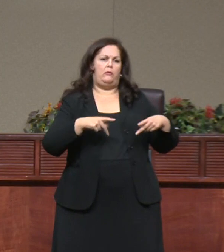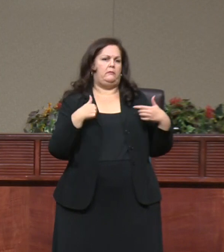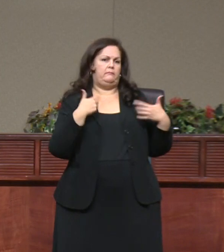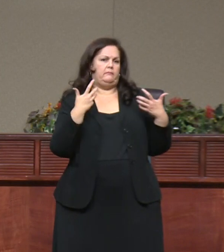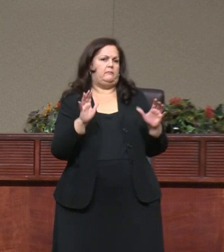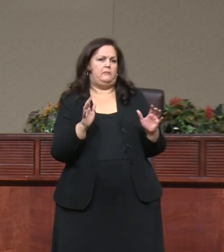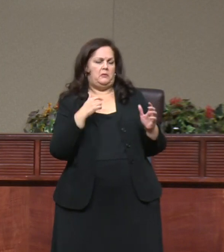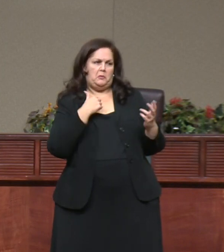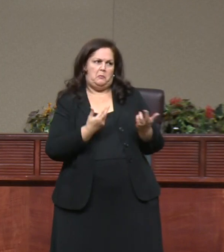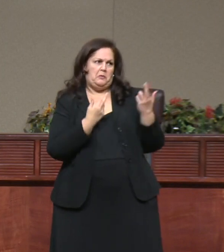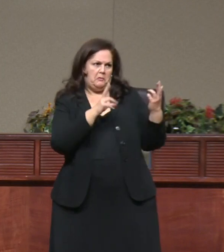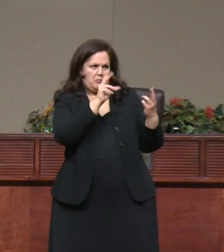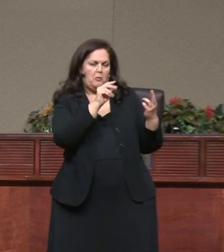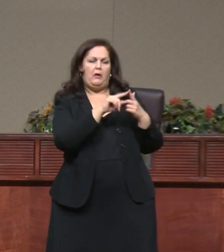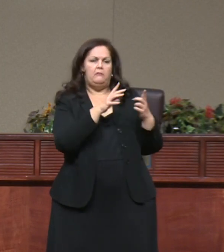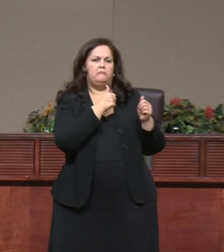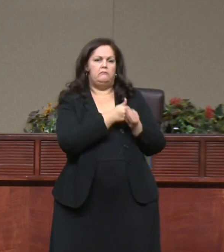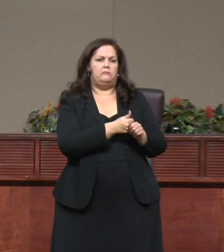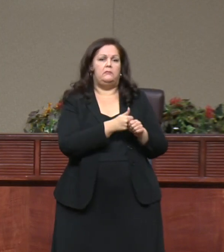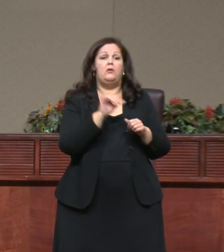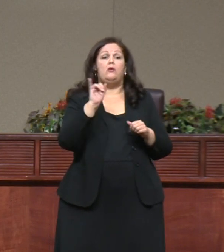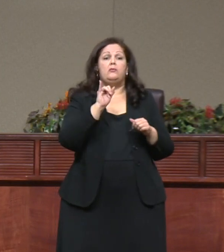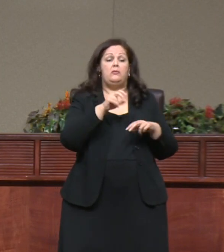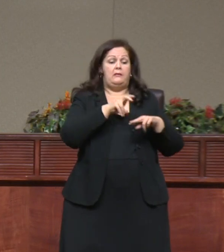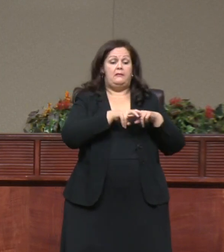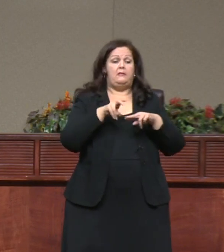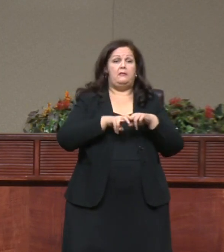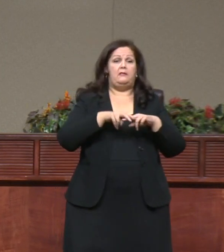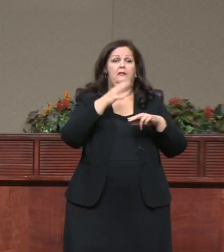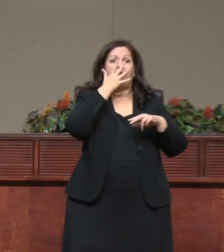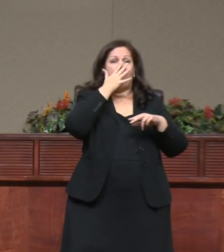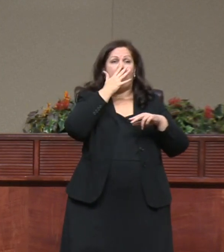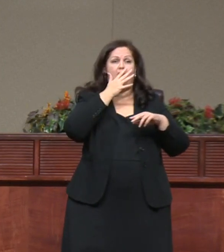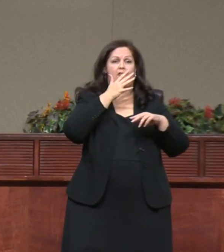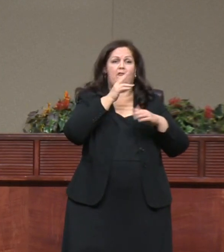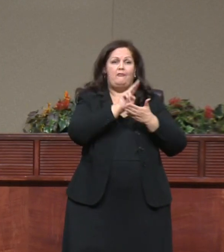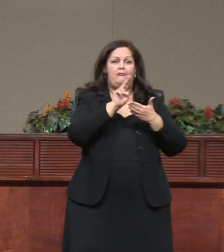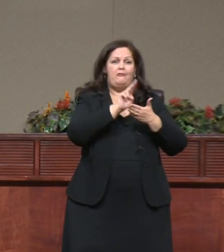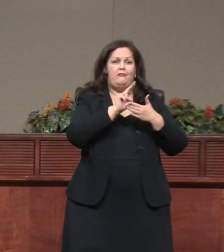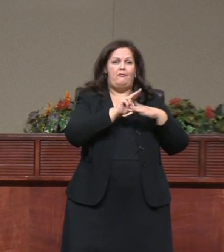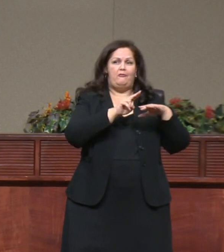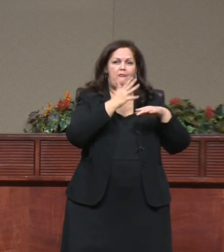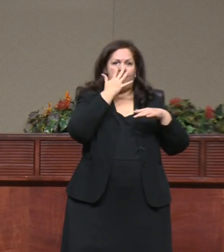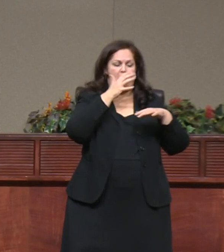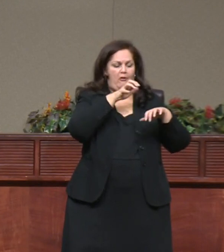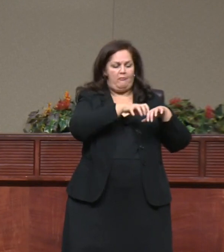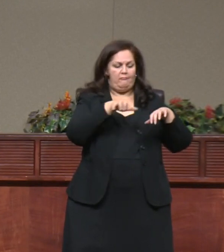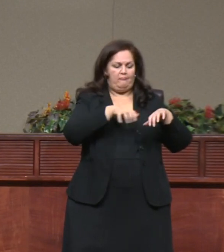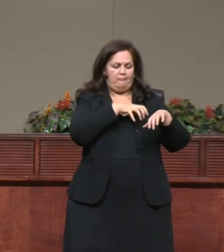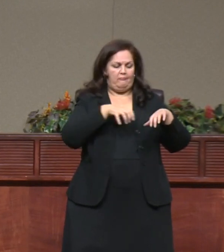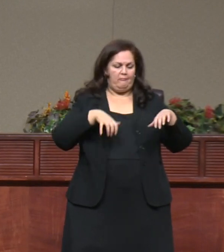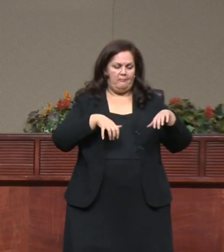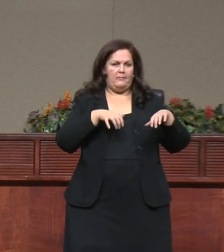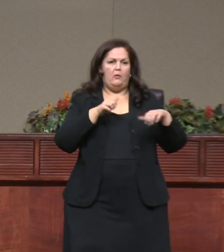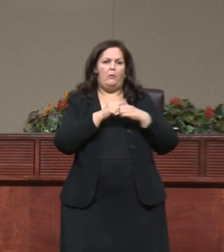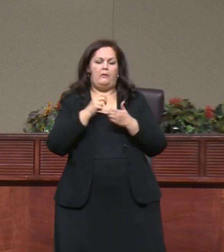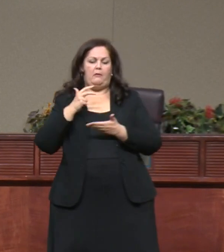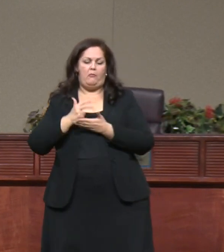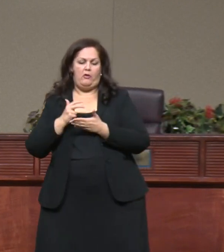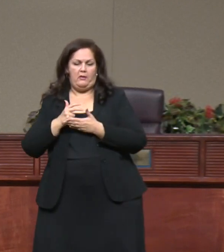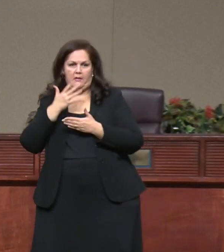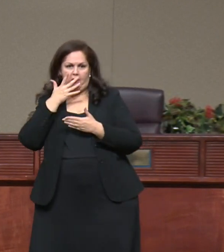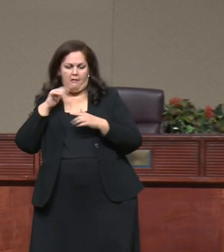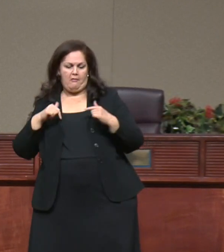to color-coded the city in charge and make it correspond with color-coded parking areas